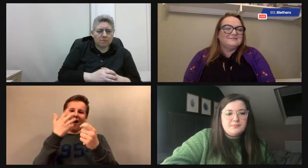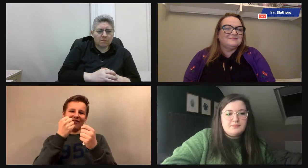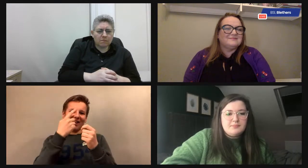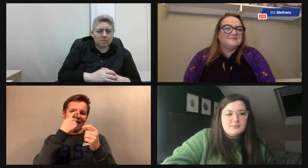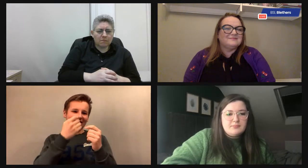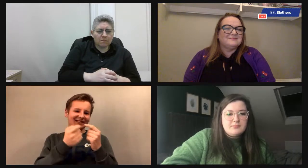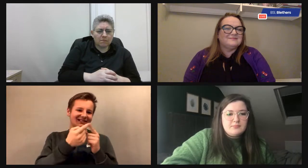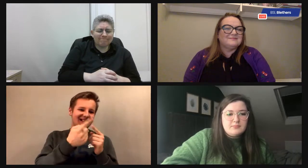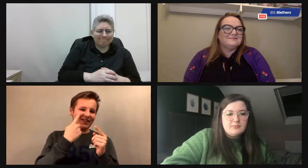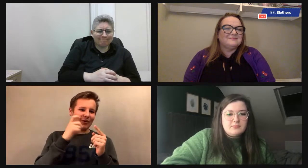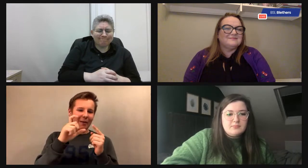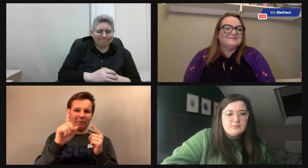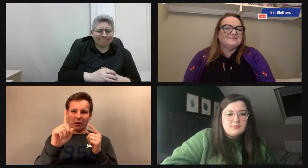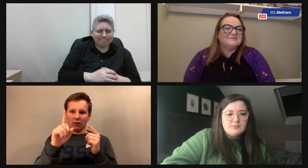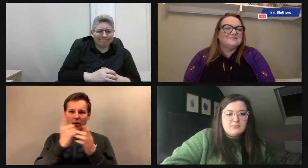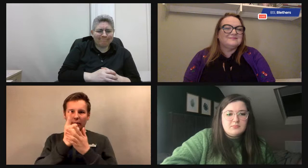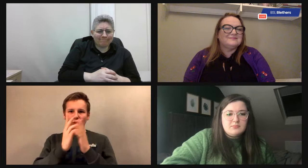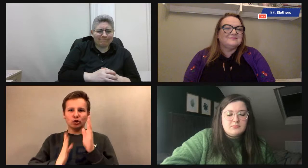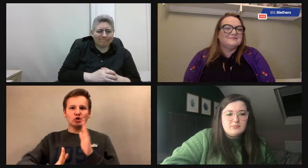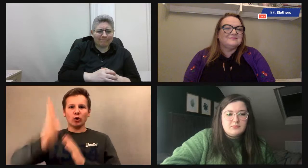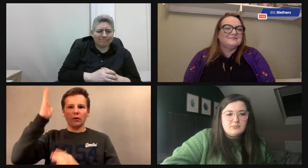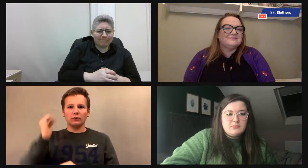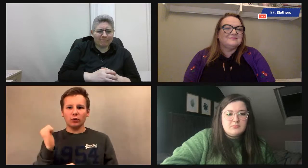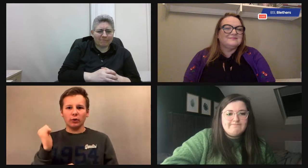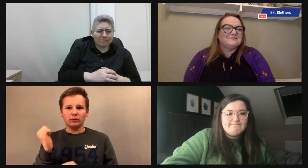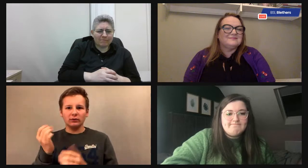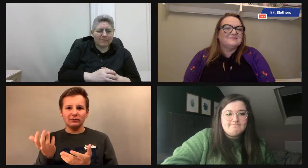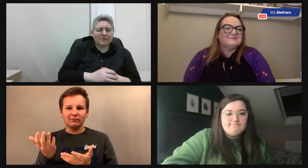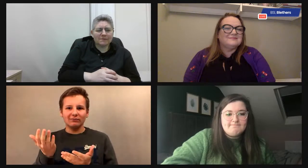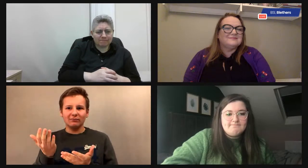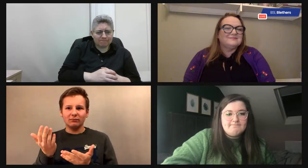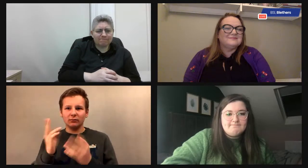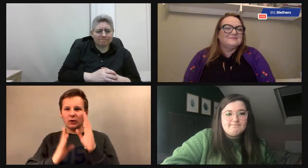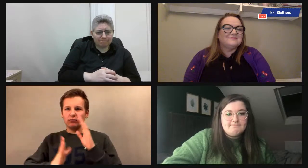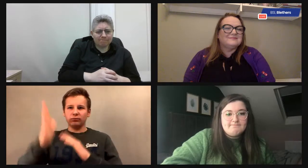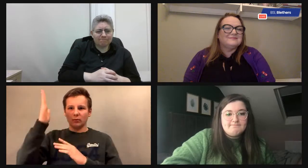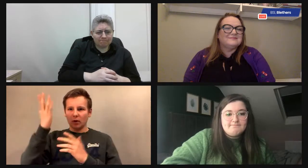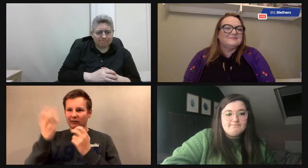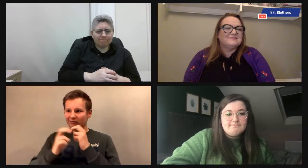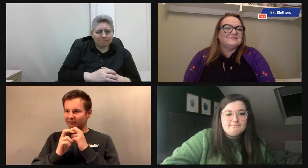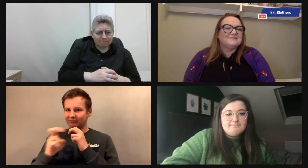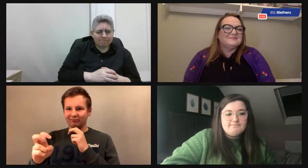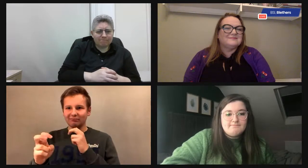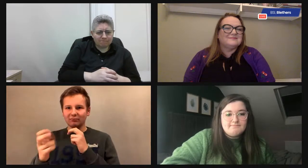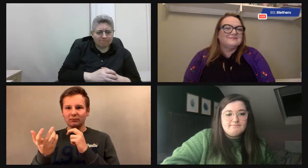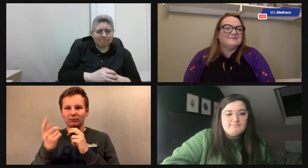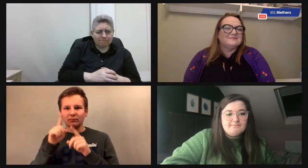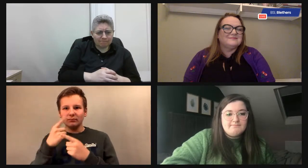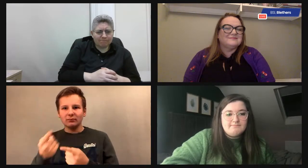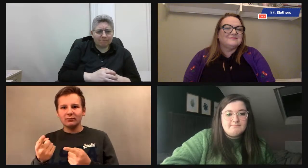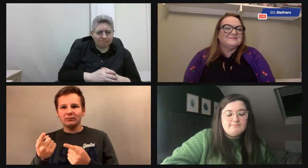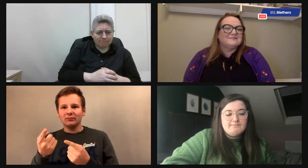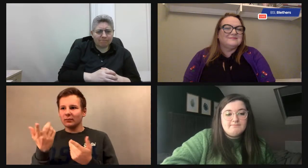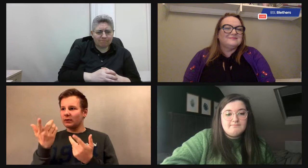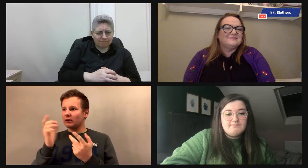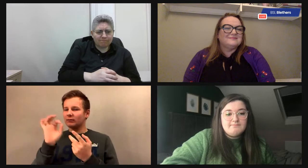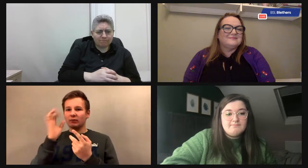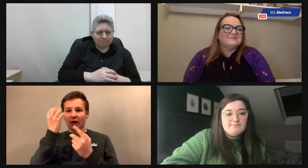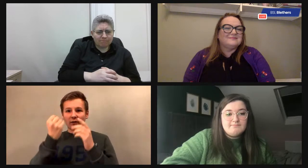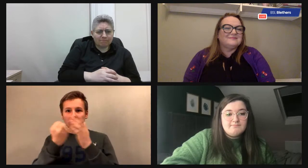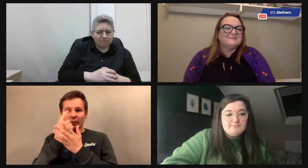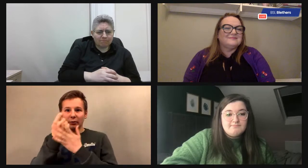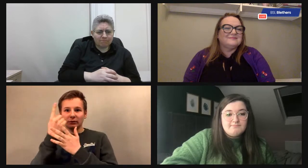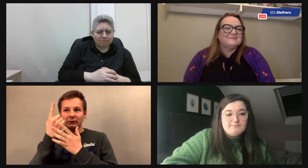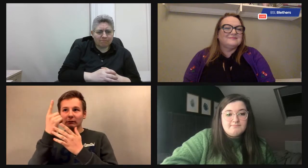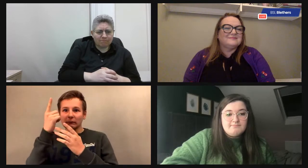something from all of the regions, that can actually talk to each other. We don't know what's happening up